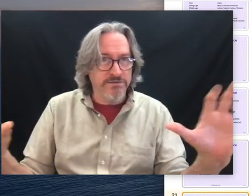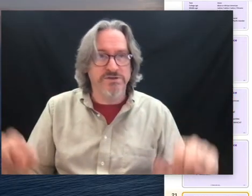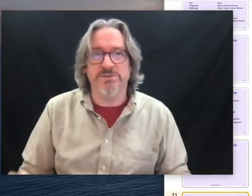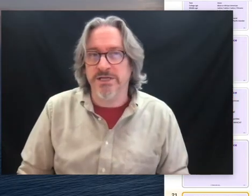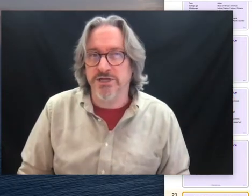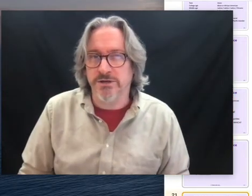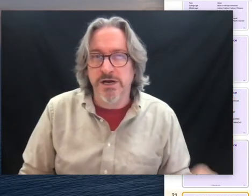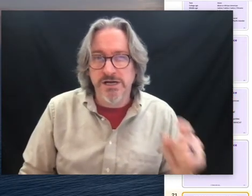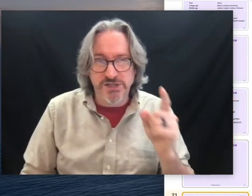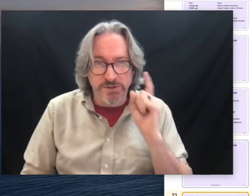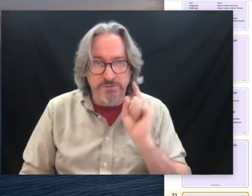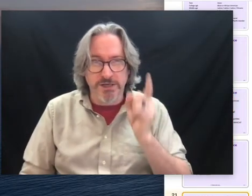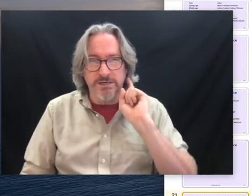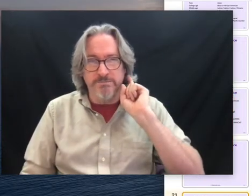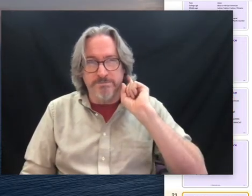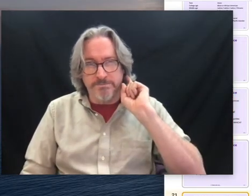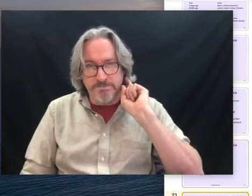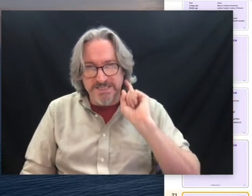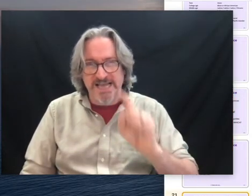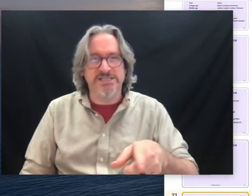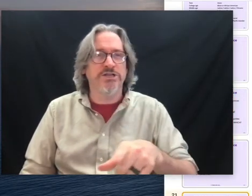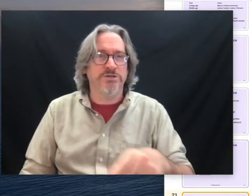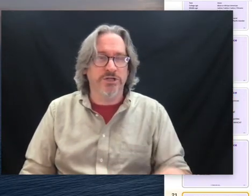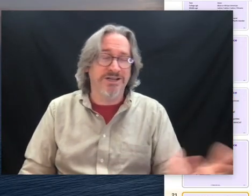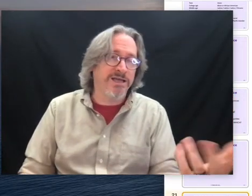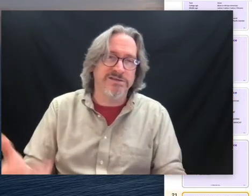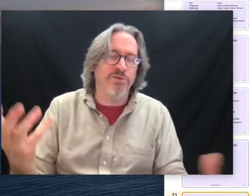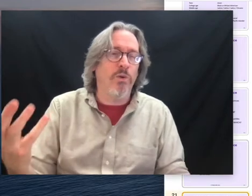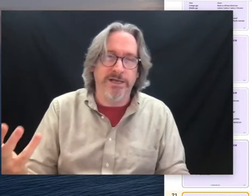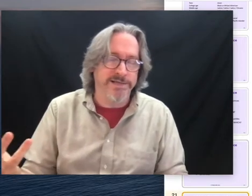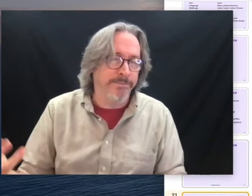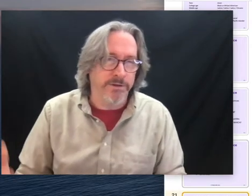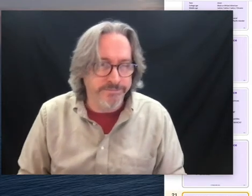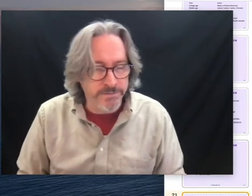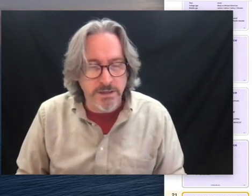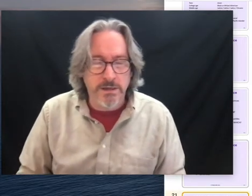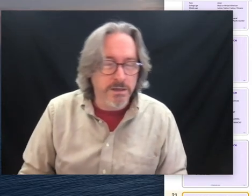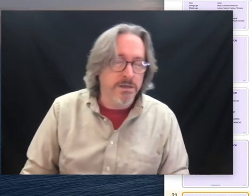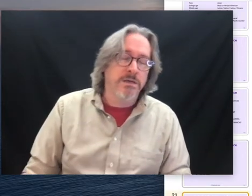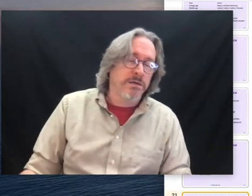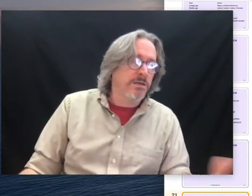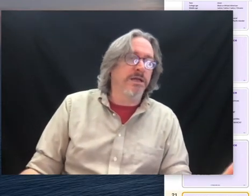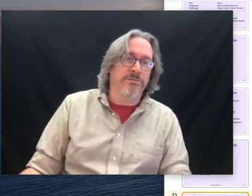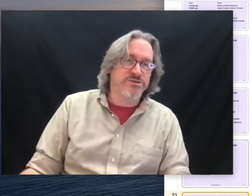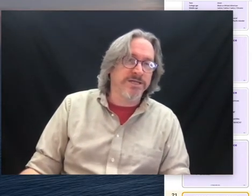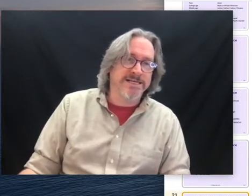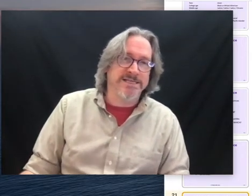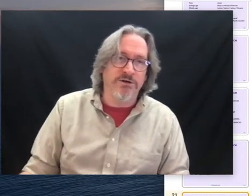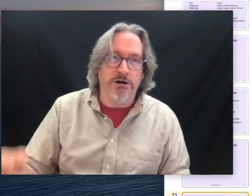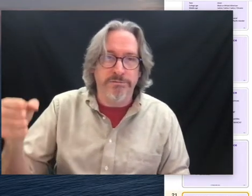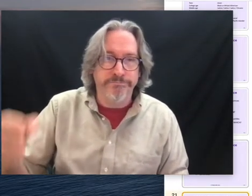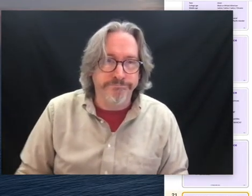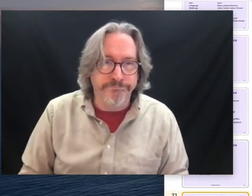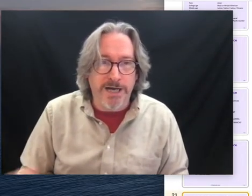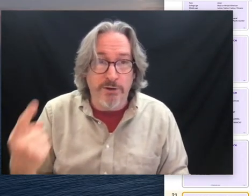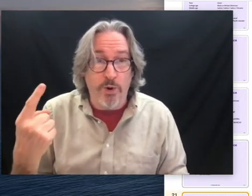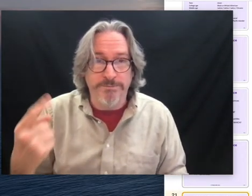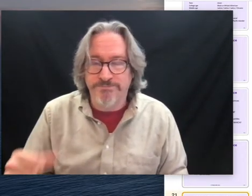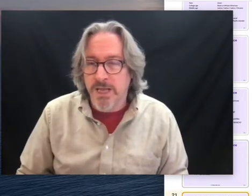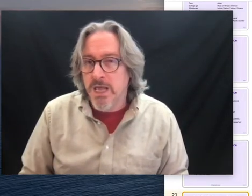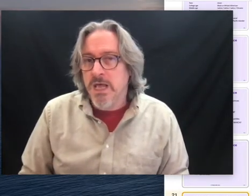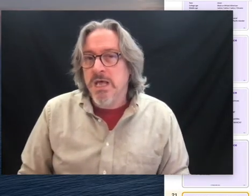easily confused with each other. So it's really testing you to look. It gives you one example. It's really testing you hard